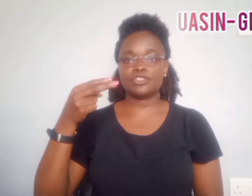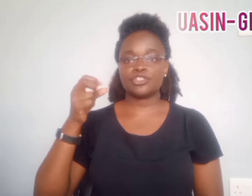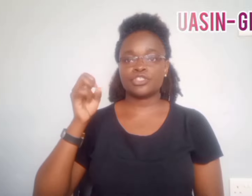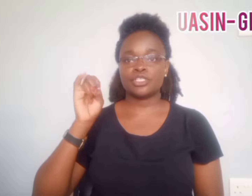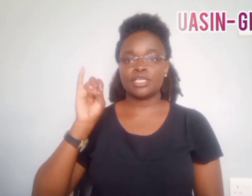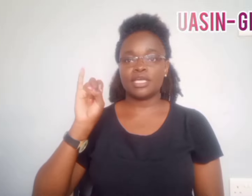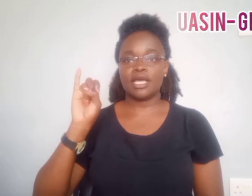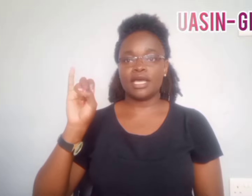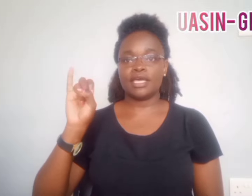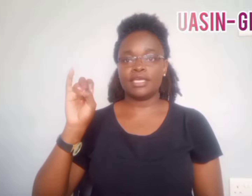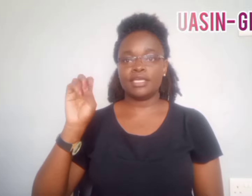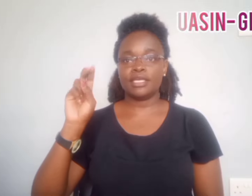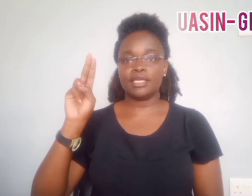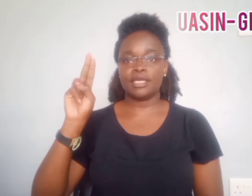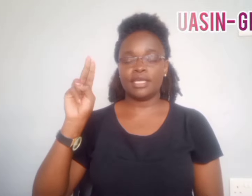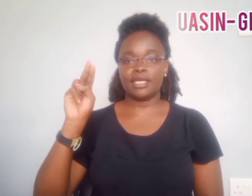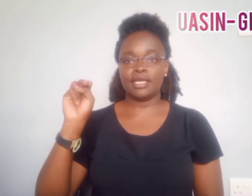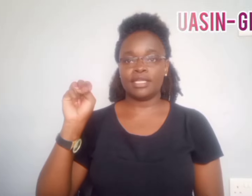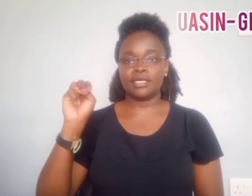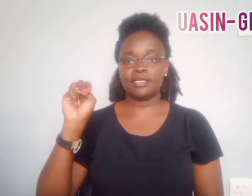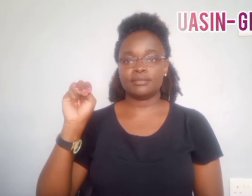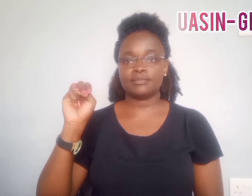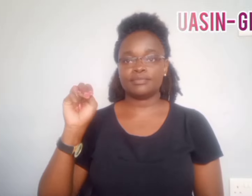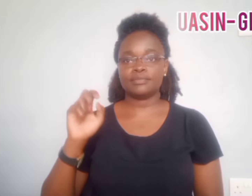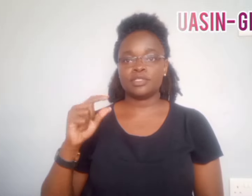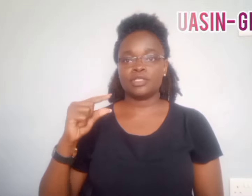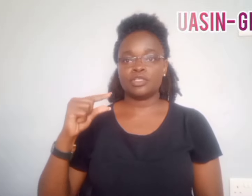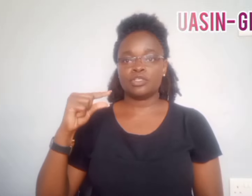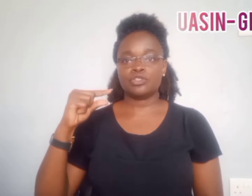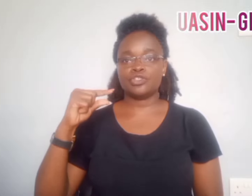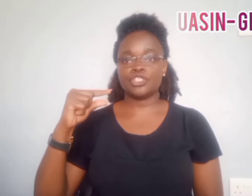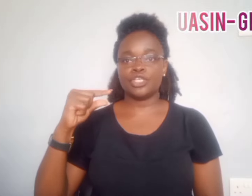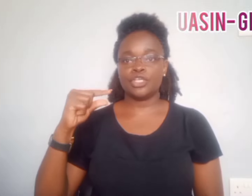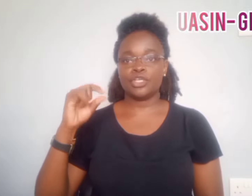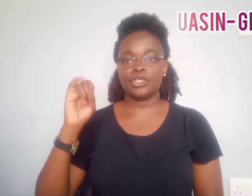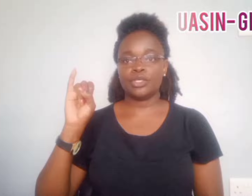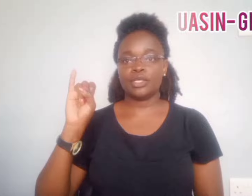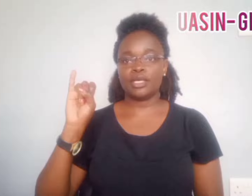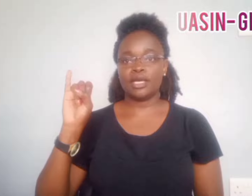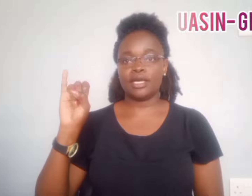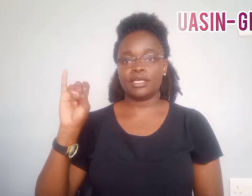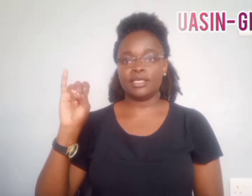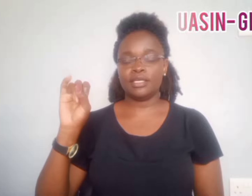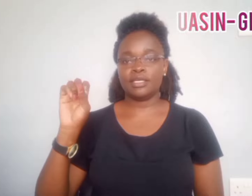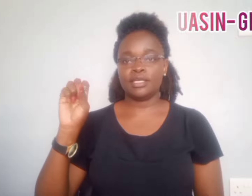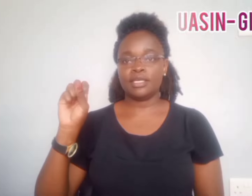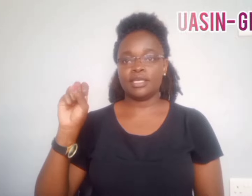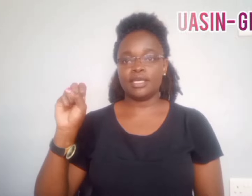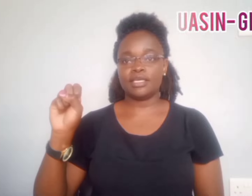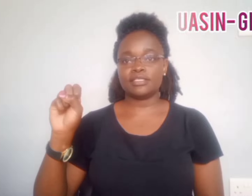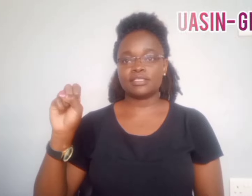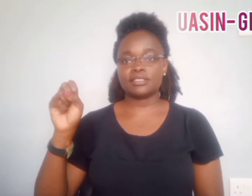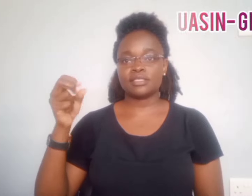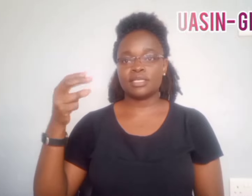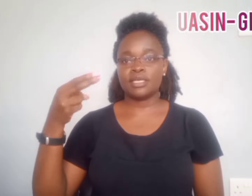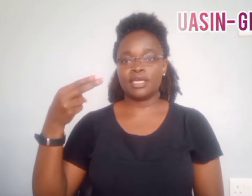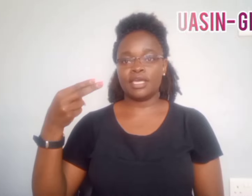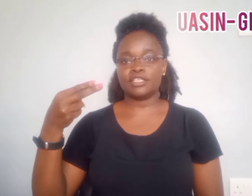H I N G I S